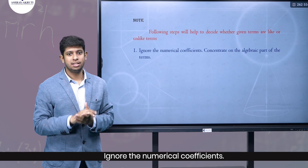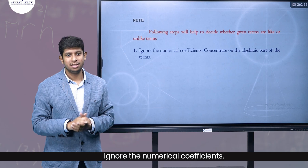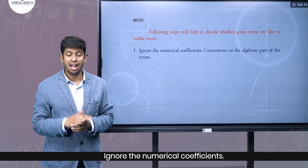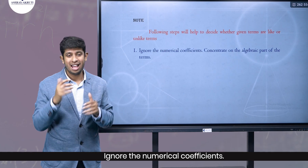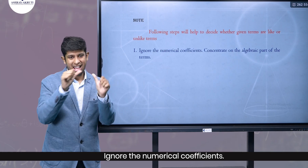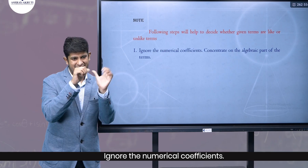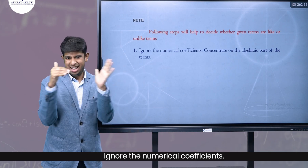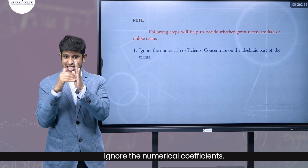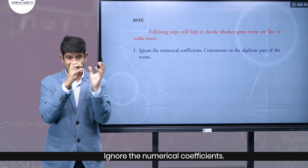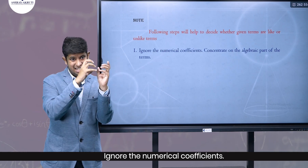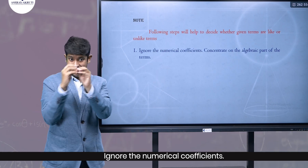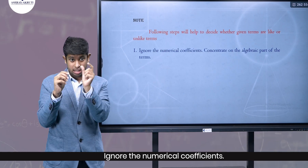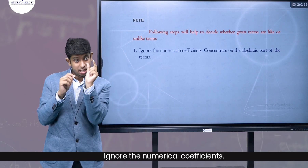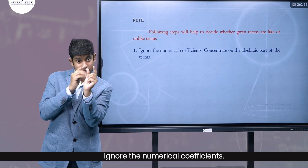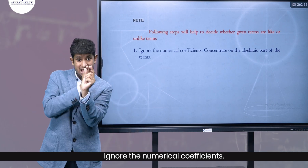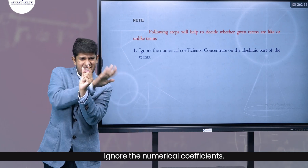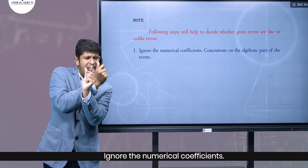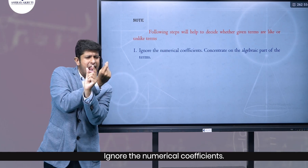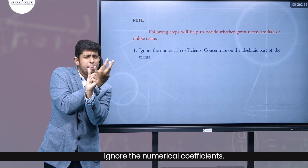Ignore the numerical coefficients.